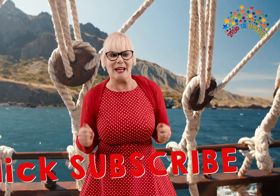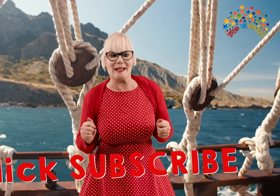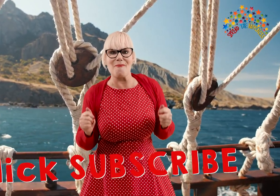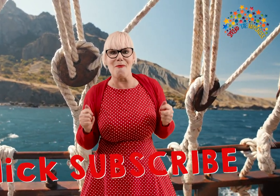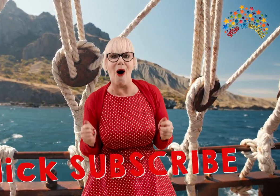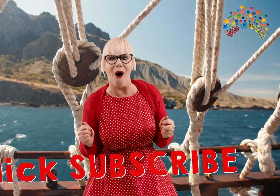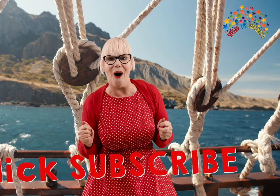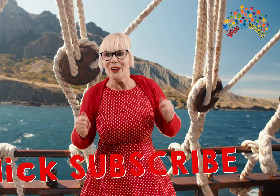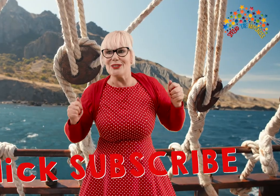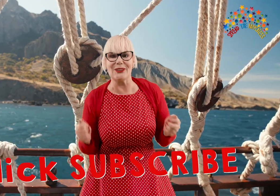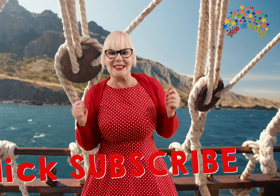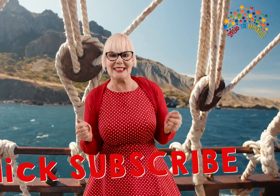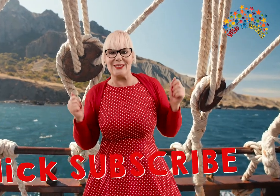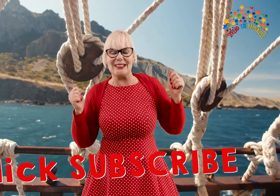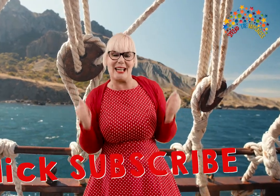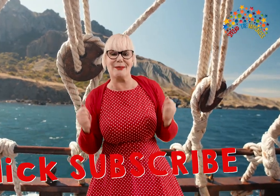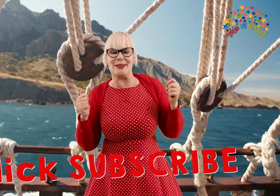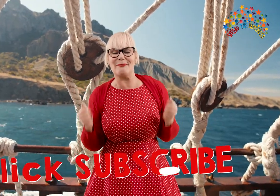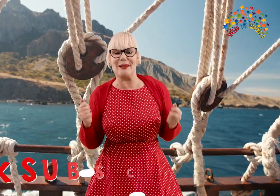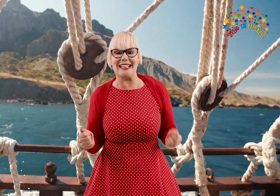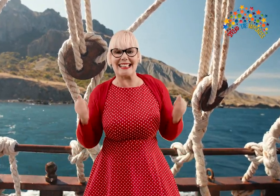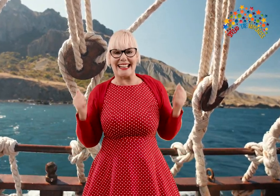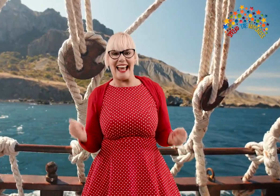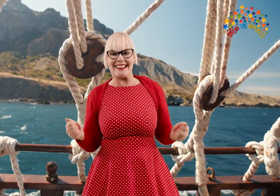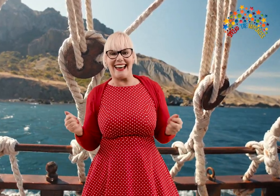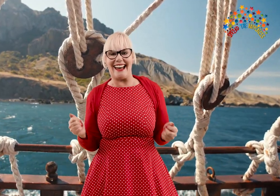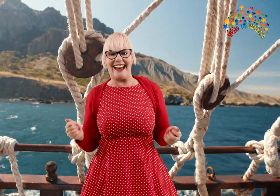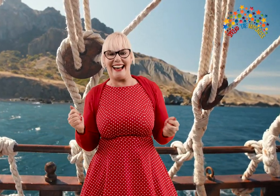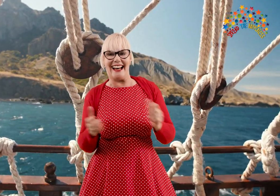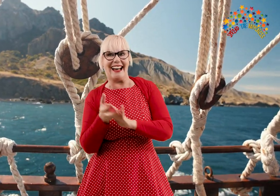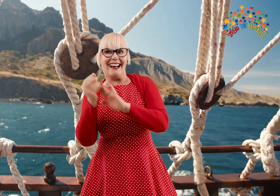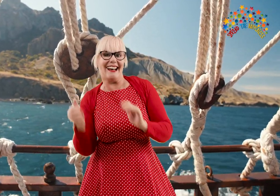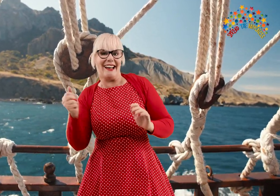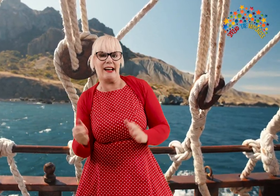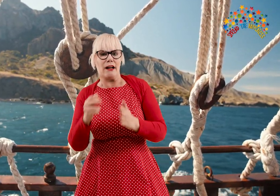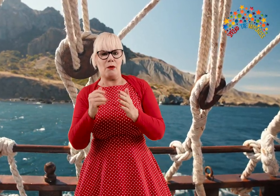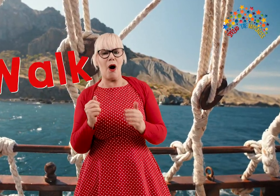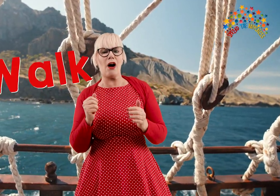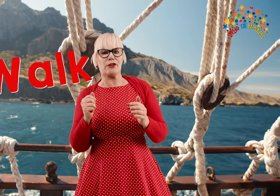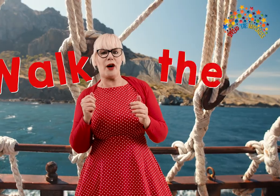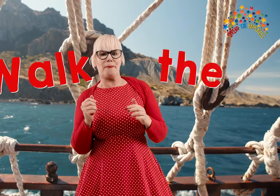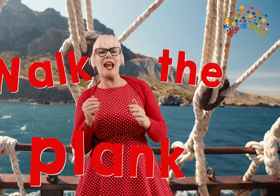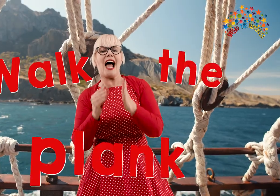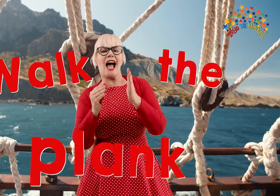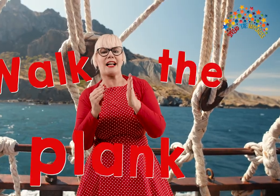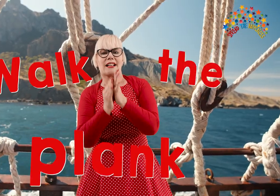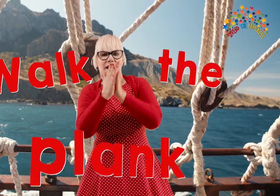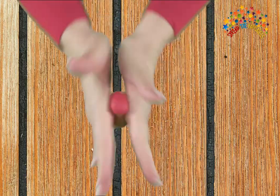making more Door Discord games we can play together. Walk the plank!